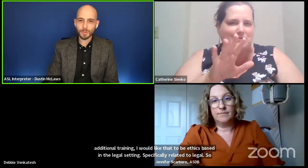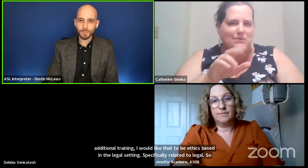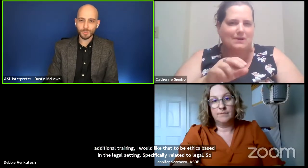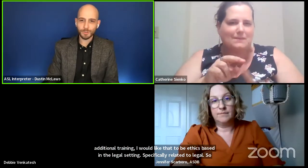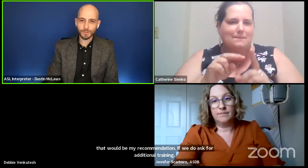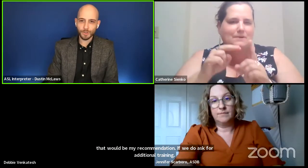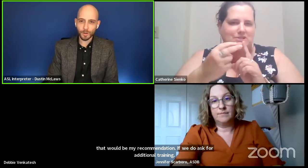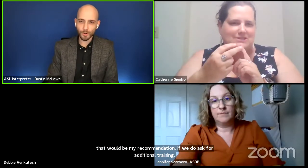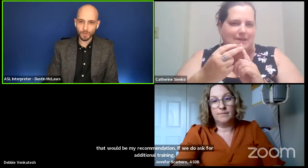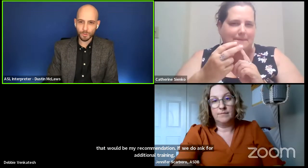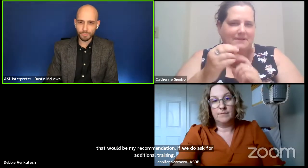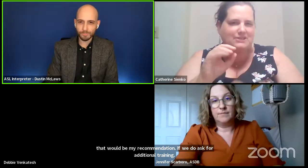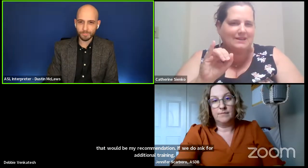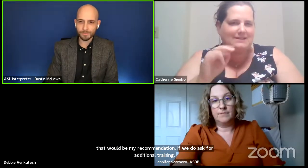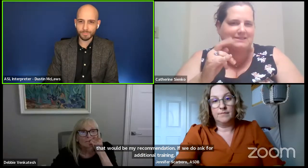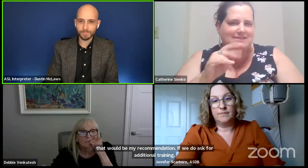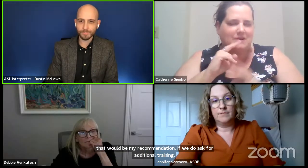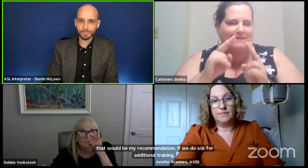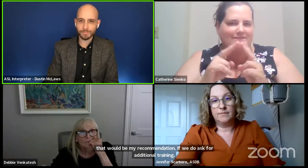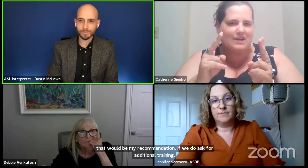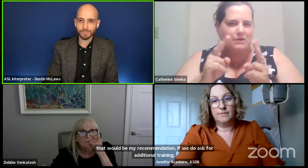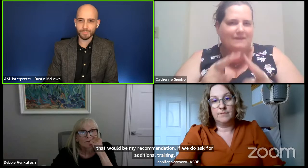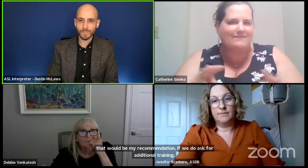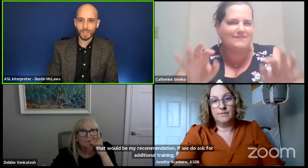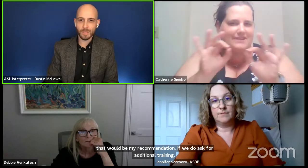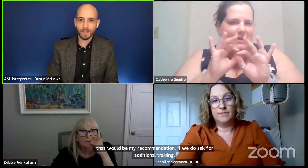Thank you, Commissioner Scarborough.